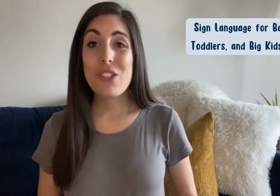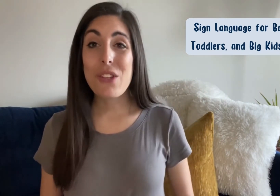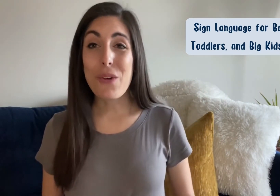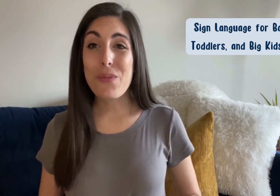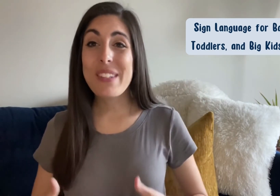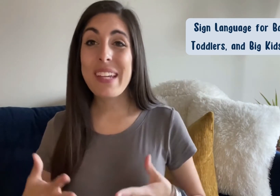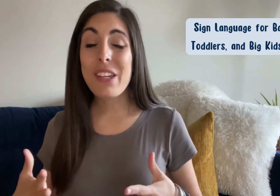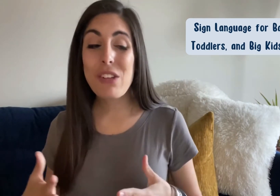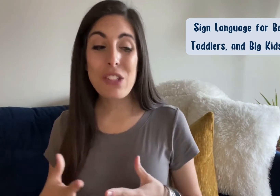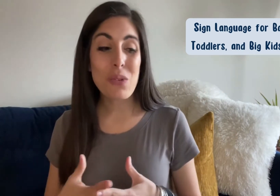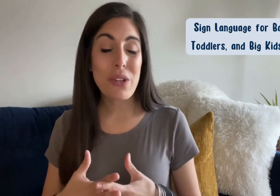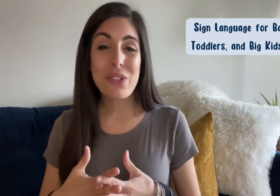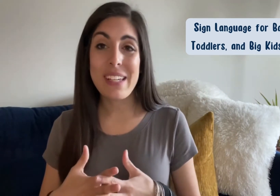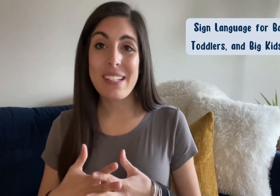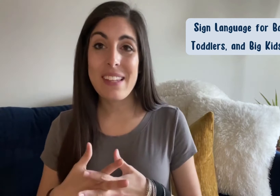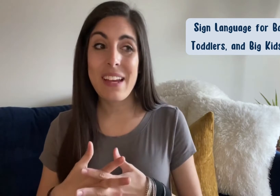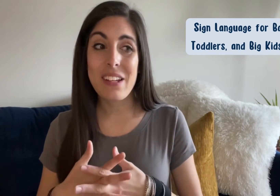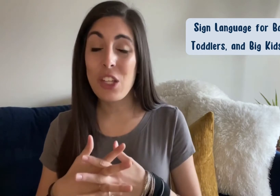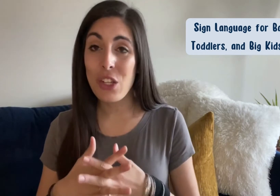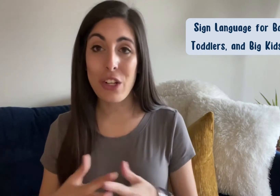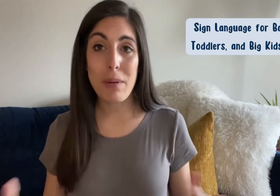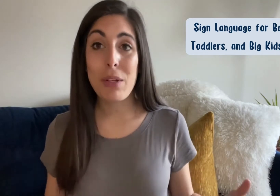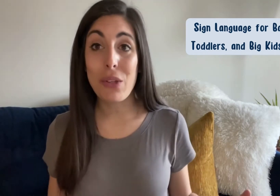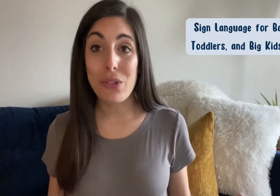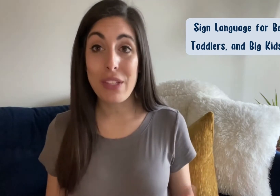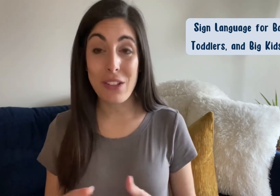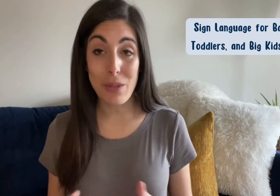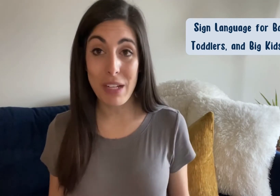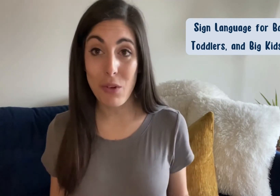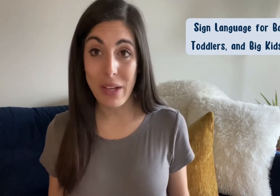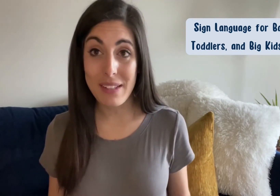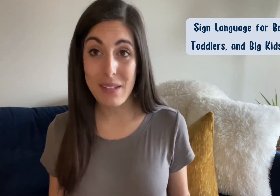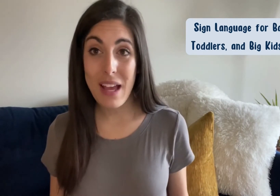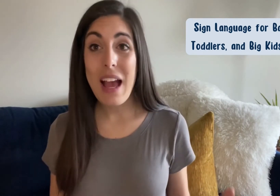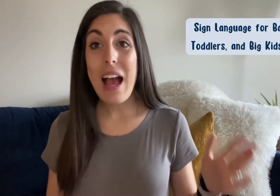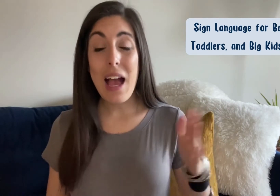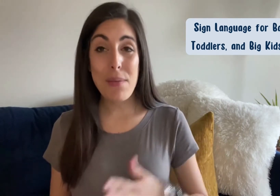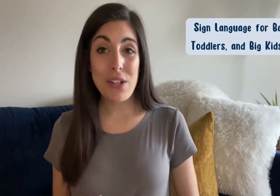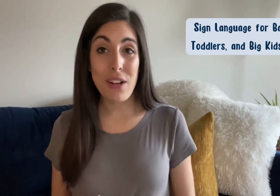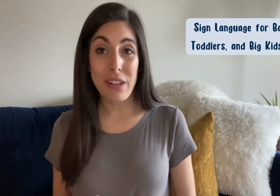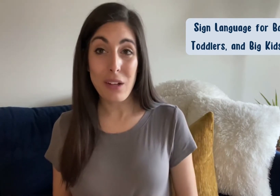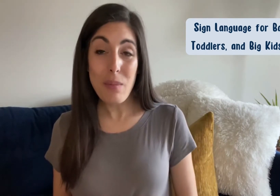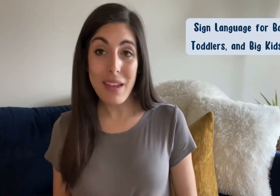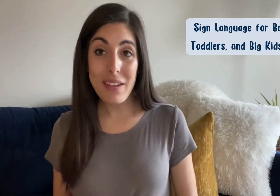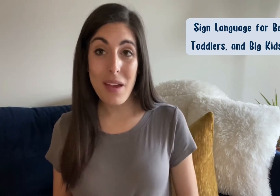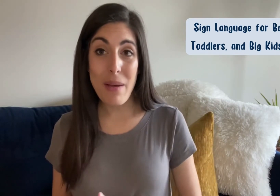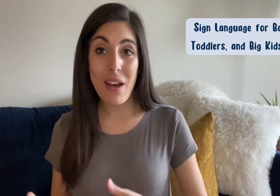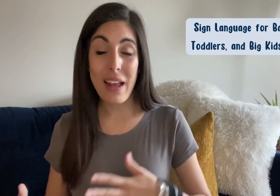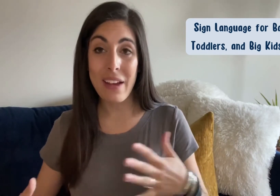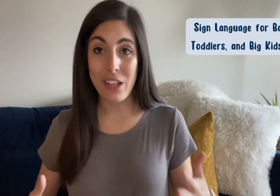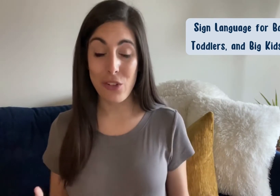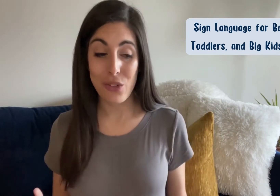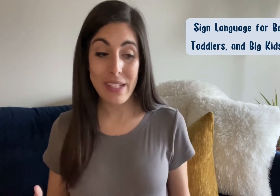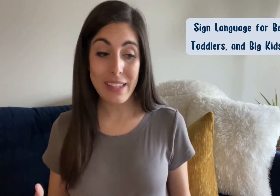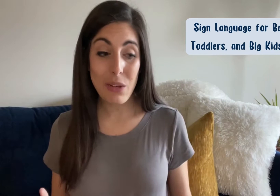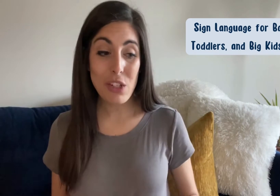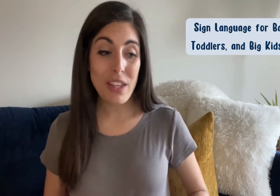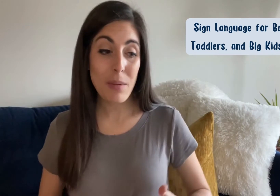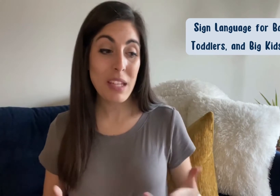So sign language is one of those things that you're going to be able to use in so many different ways. I'm going to talk a little bit about how to introduce sign language, and then I'm going to give